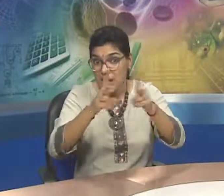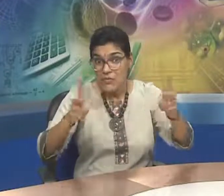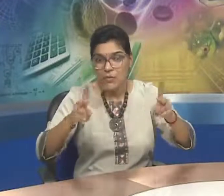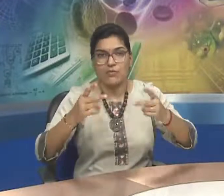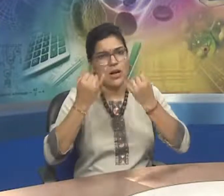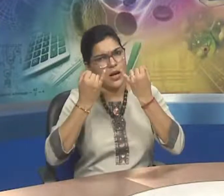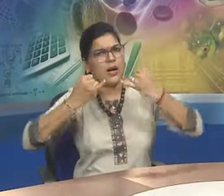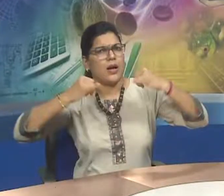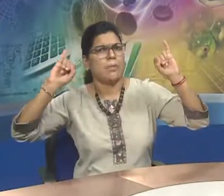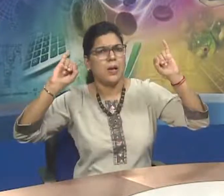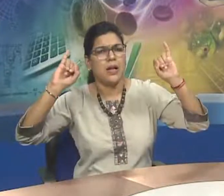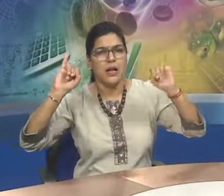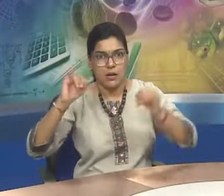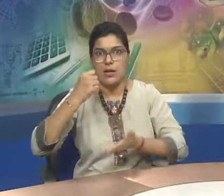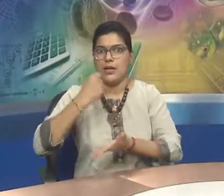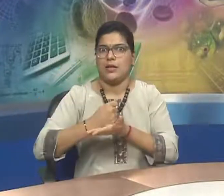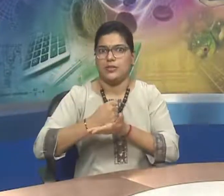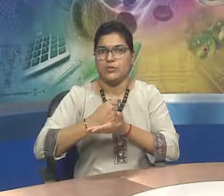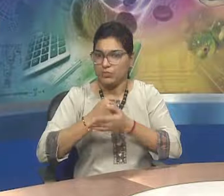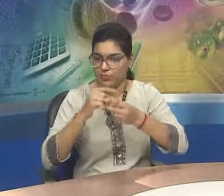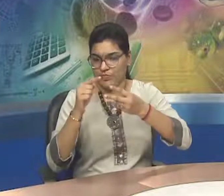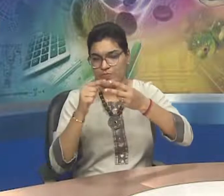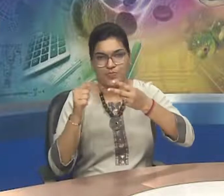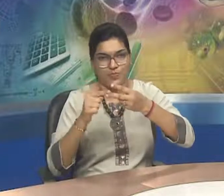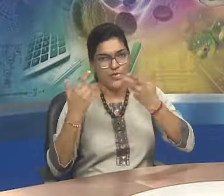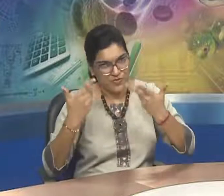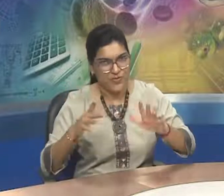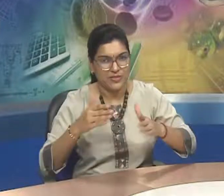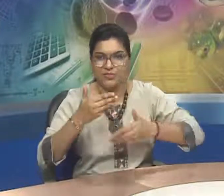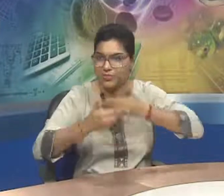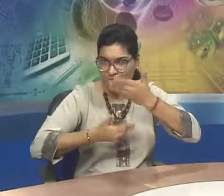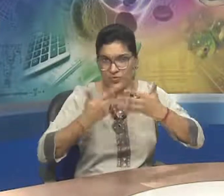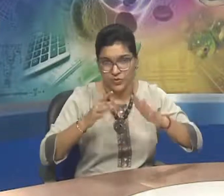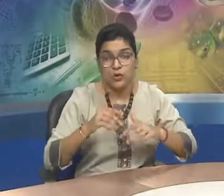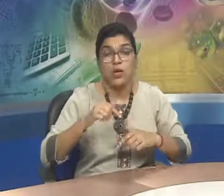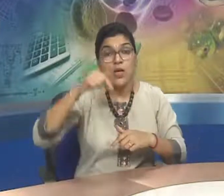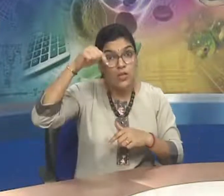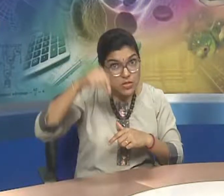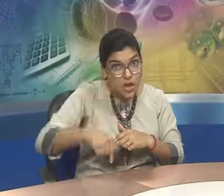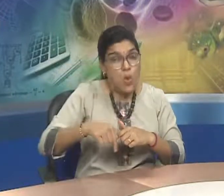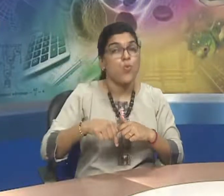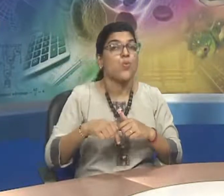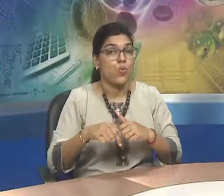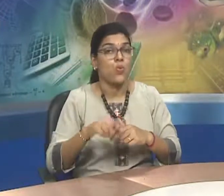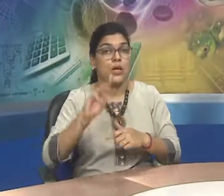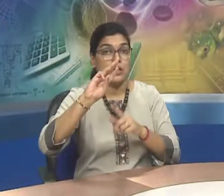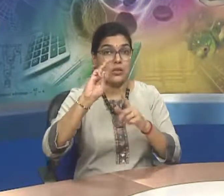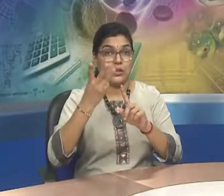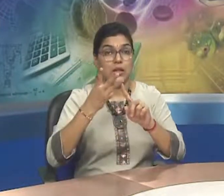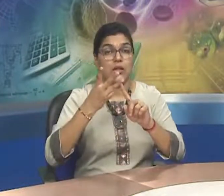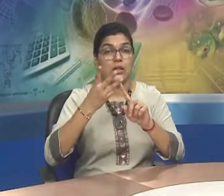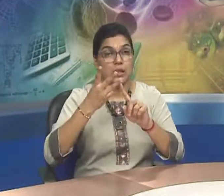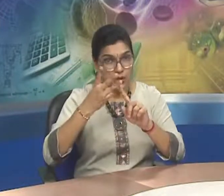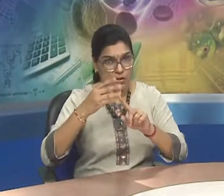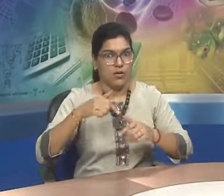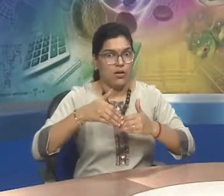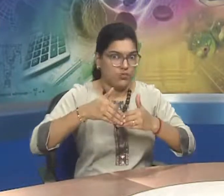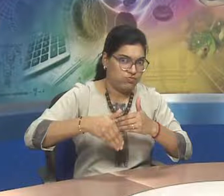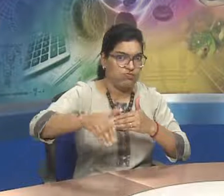right to equality, and the second was right to be independent. Now we would be doing